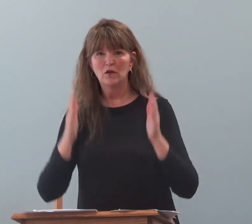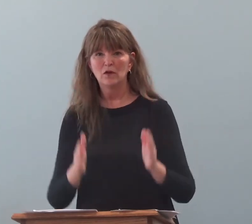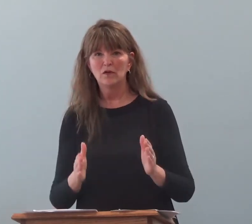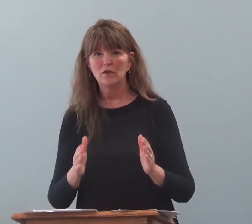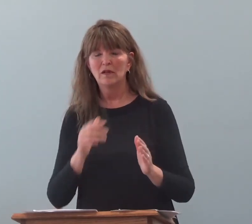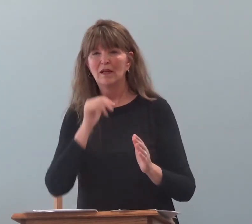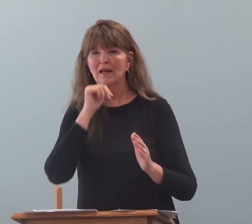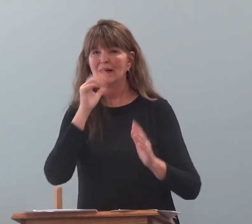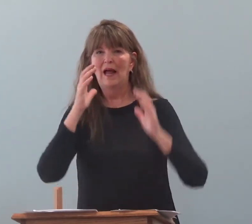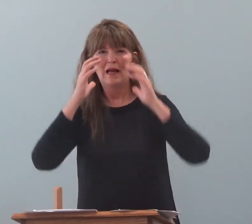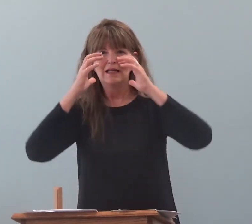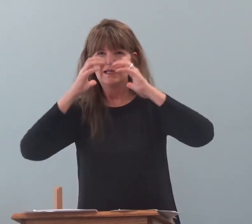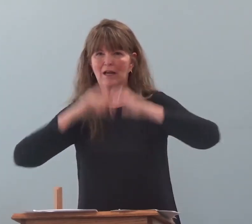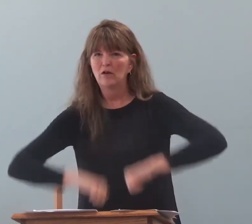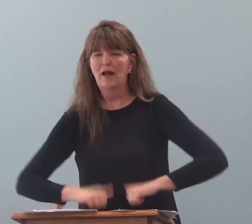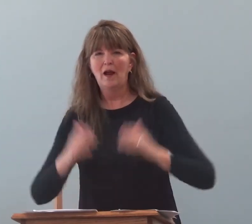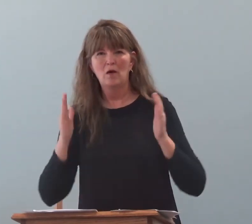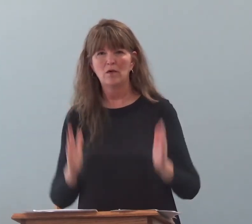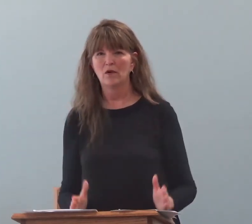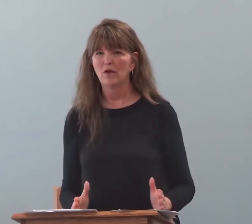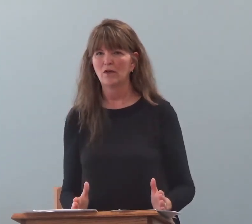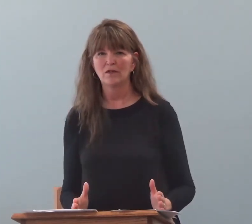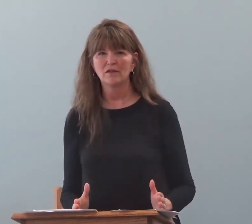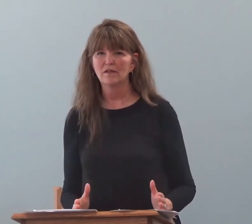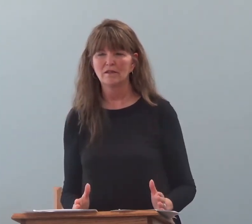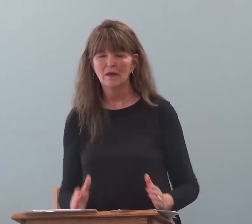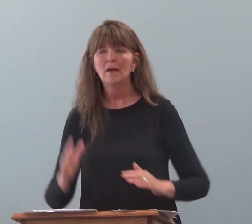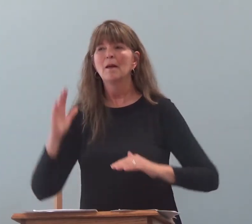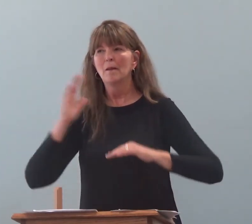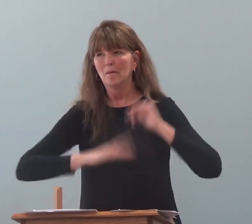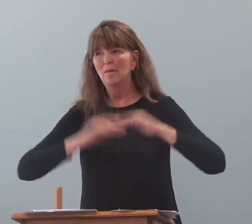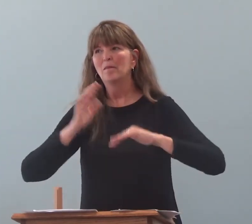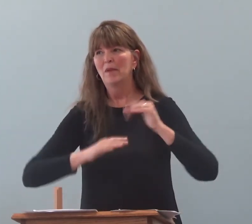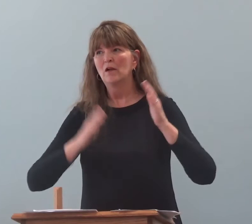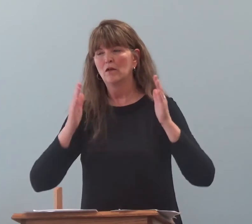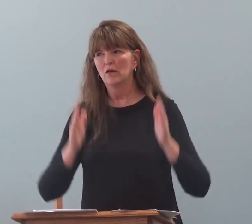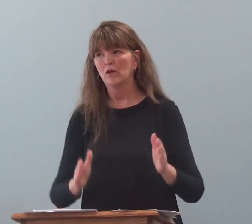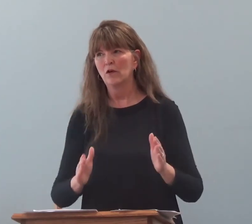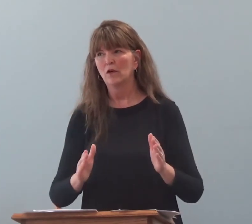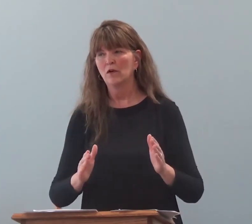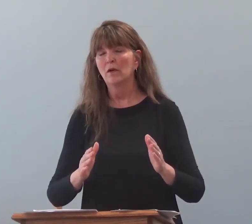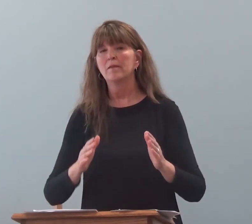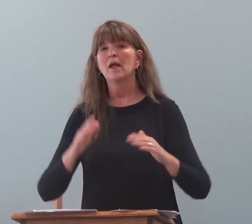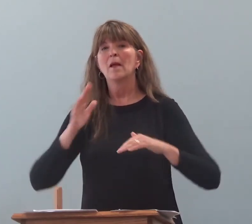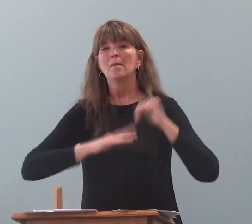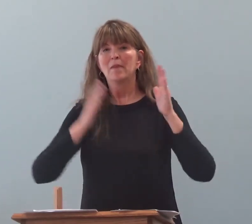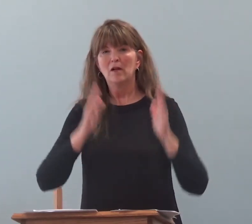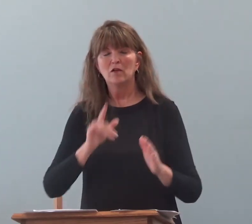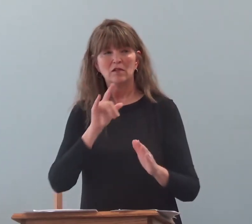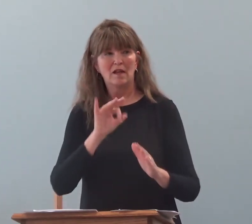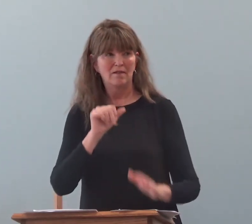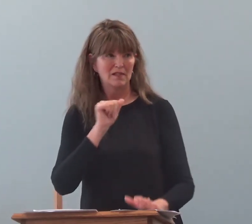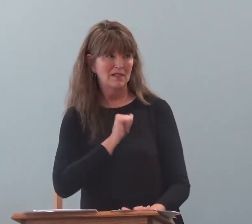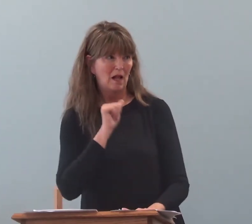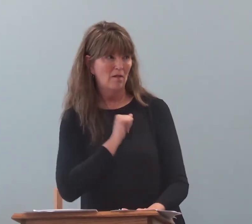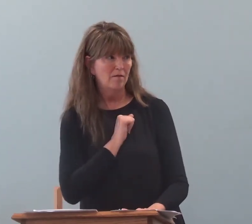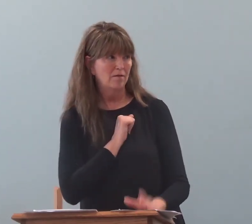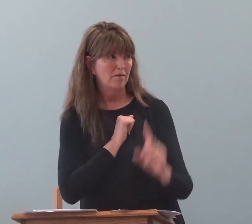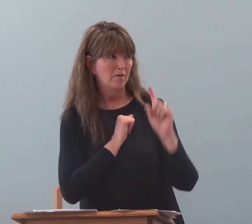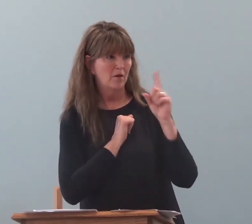We're expected to be builders, not destructors. We need to be builders. Builders